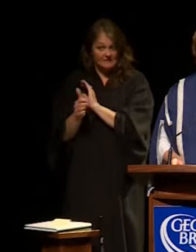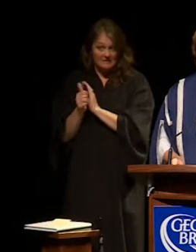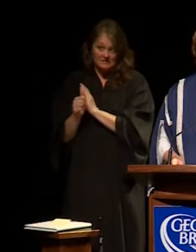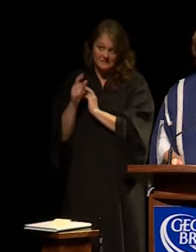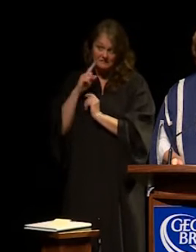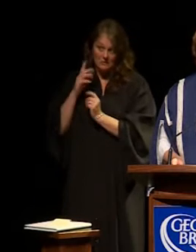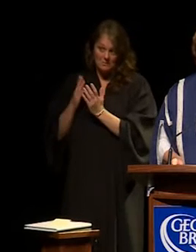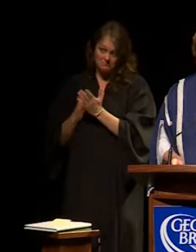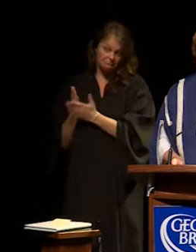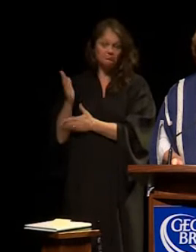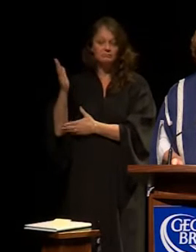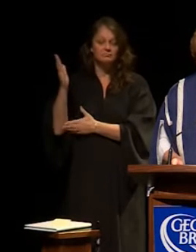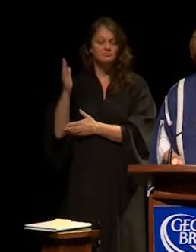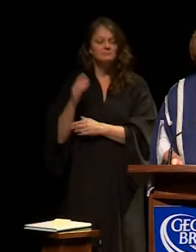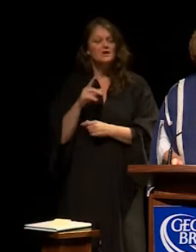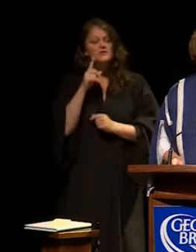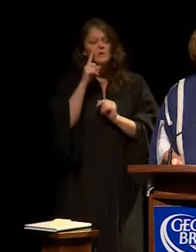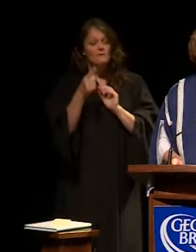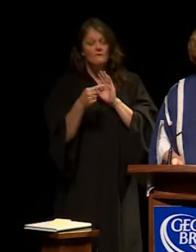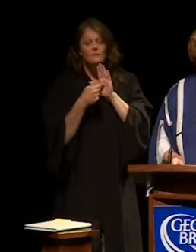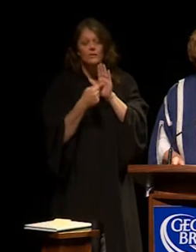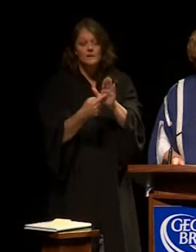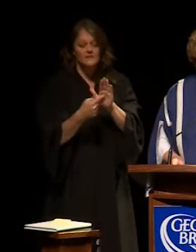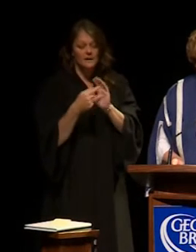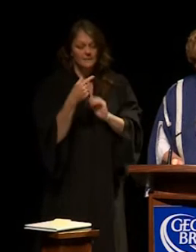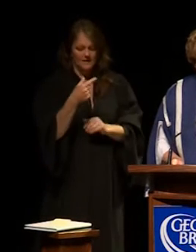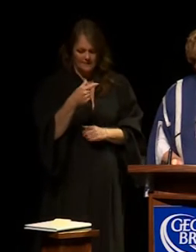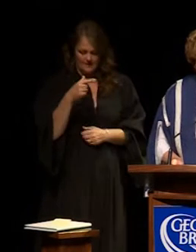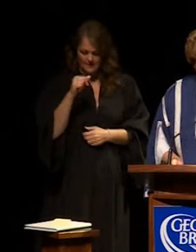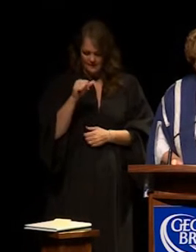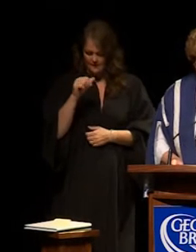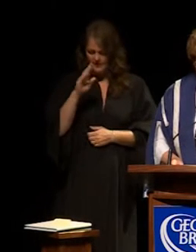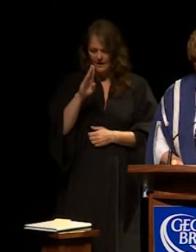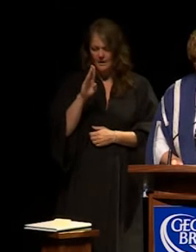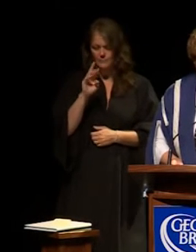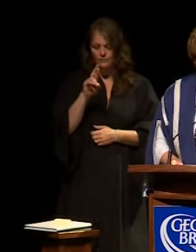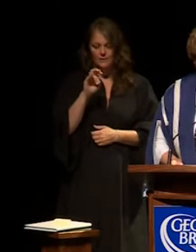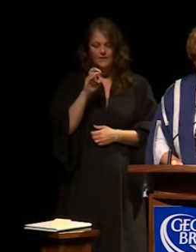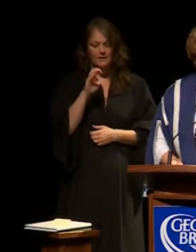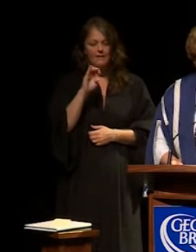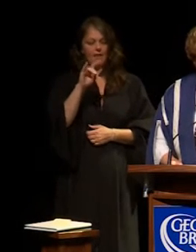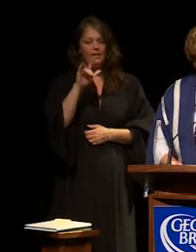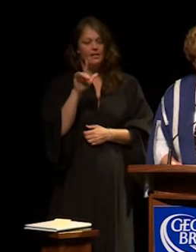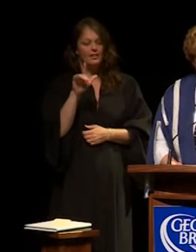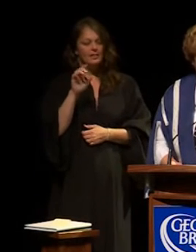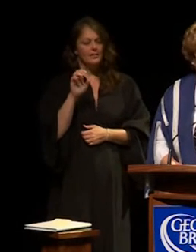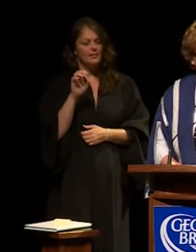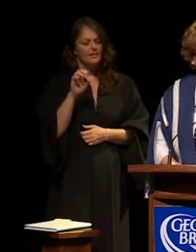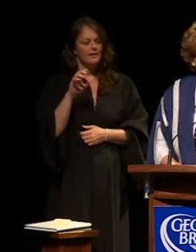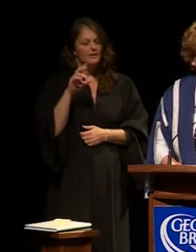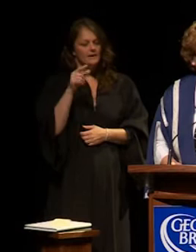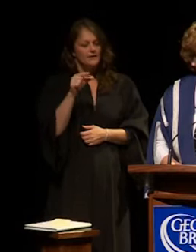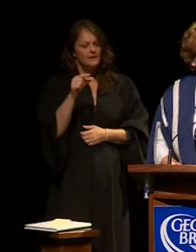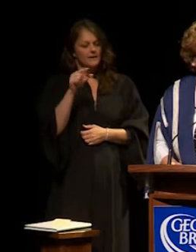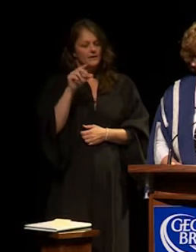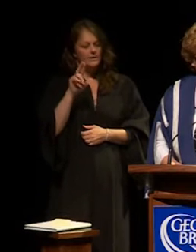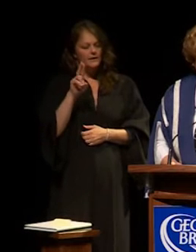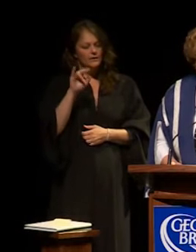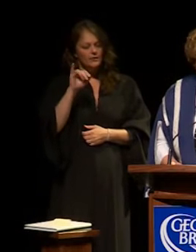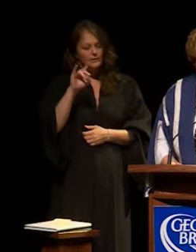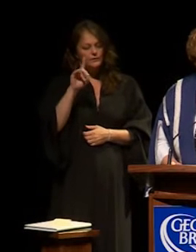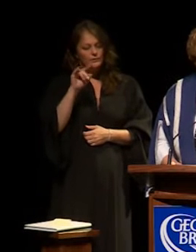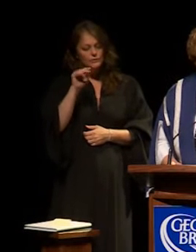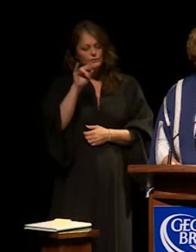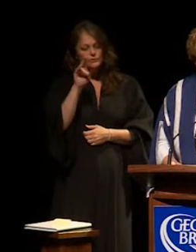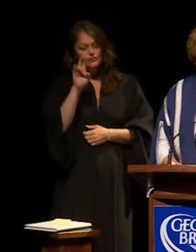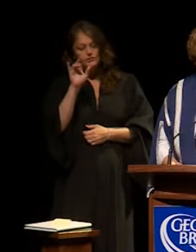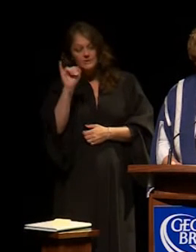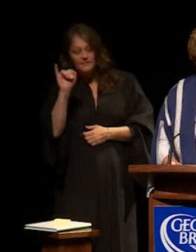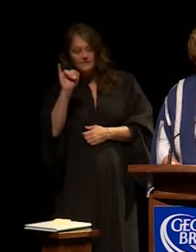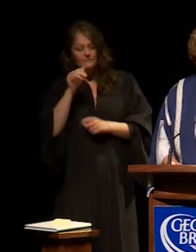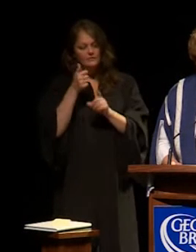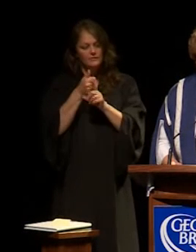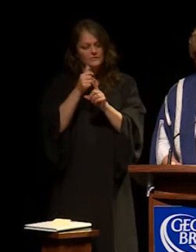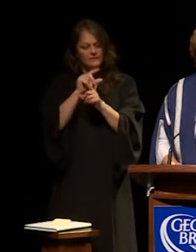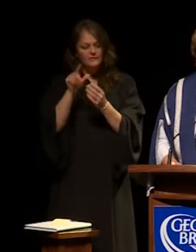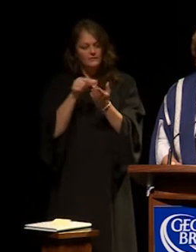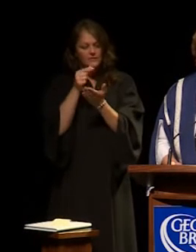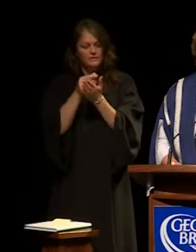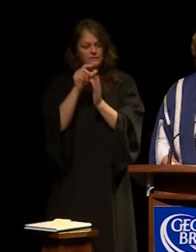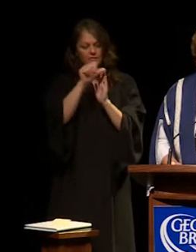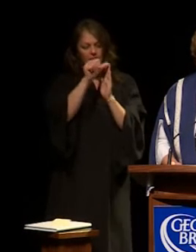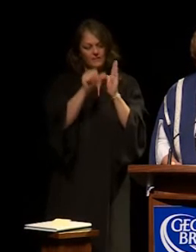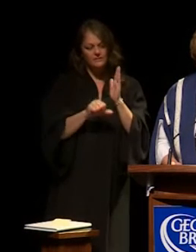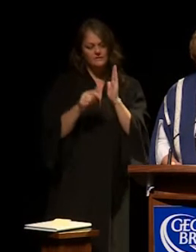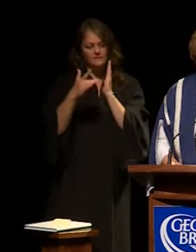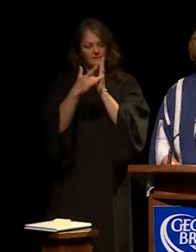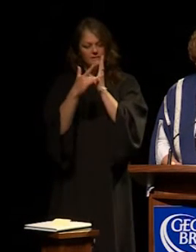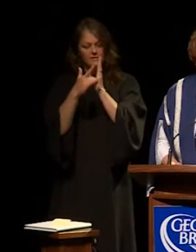I'm thinking of alumni like Gabrielle Guiducci, a graduate of our Architectural Technologist program.